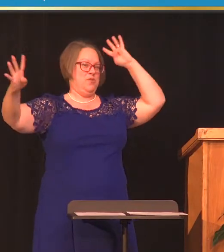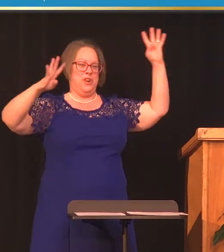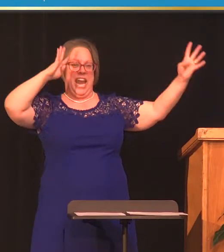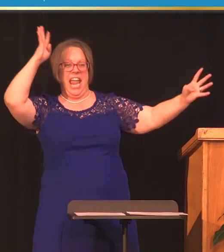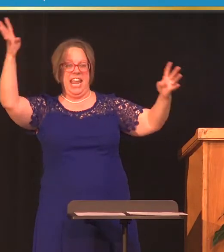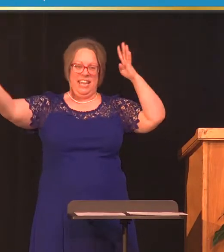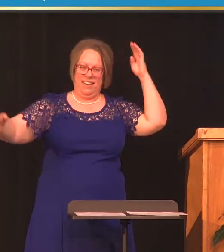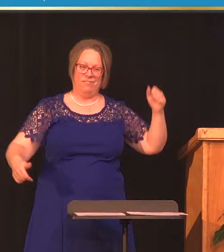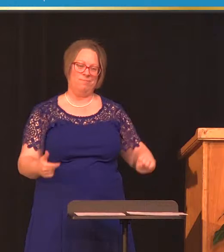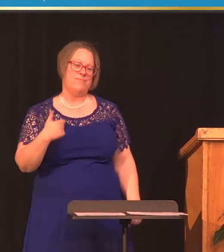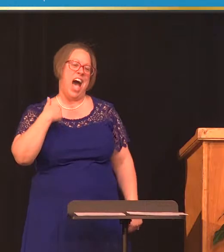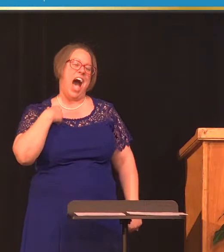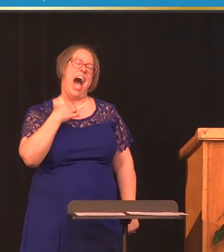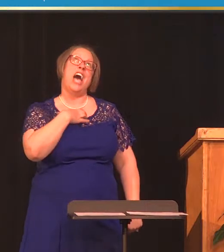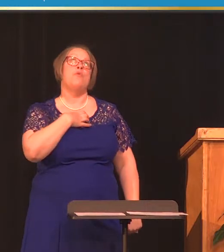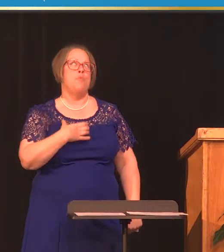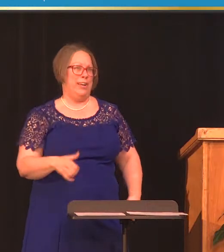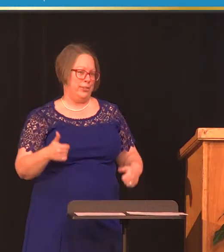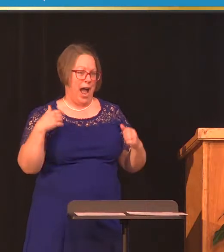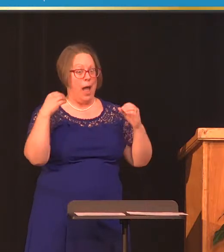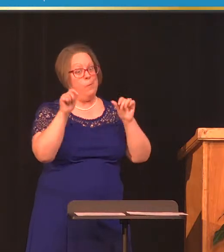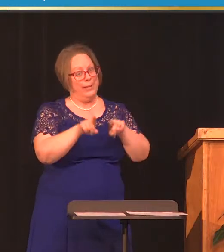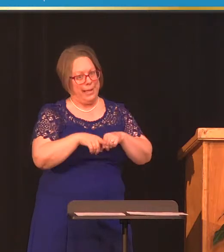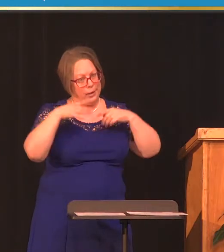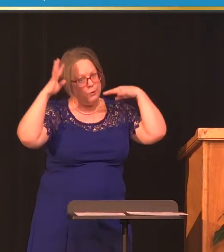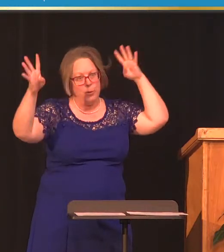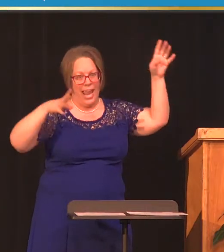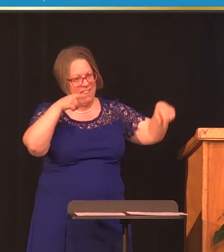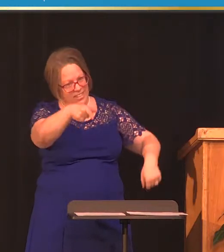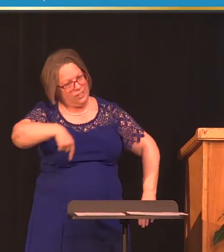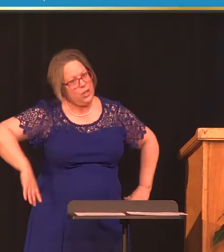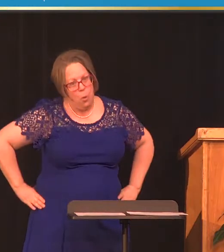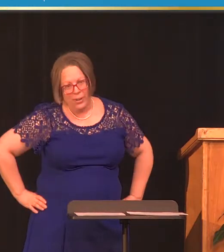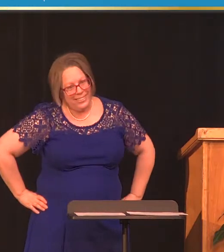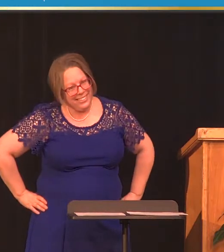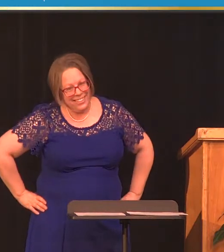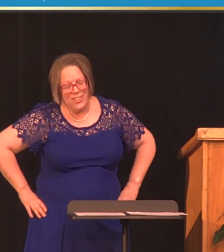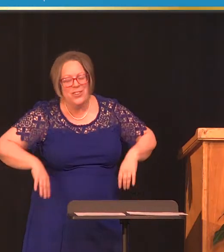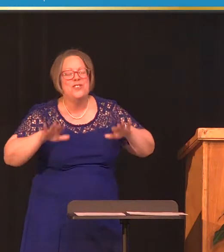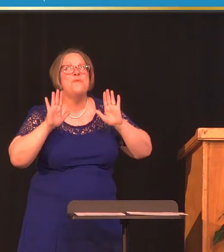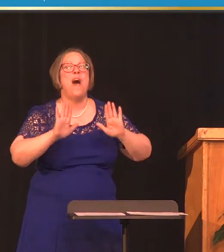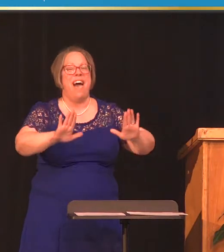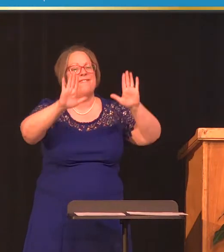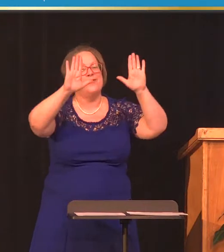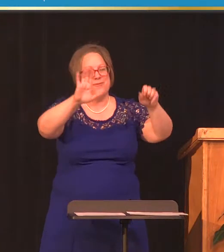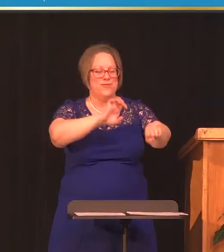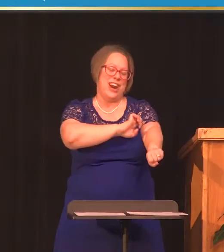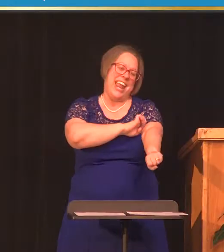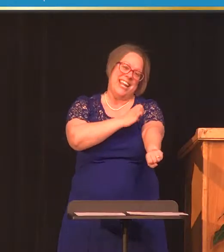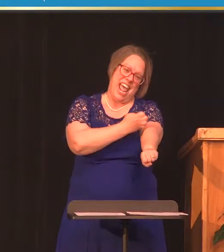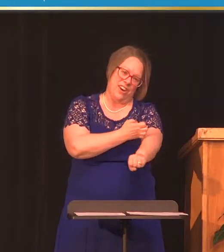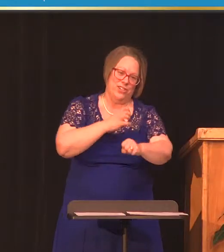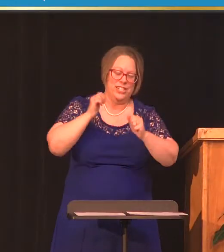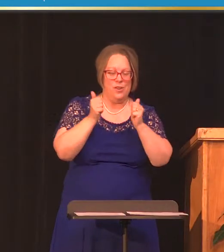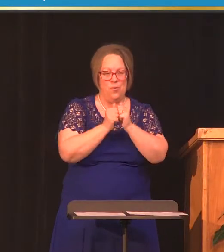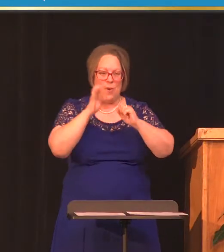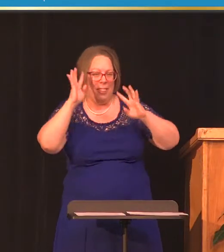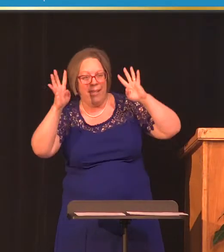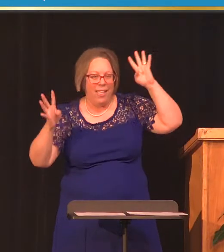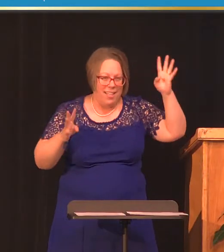your creativity, I wish that I was as creative as you are. What a wonderful energy